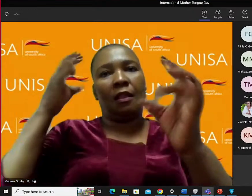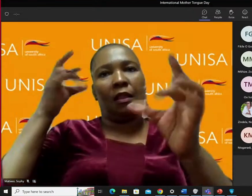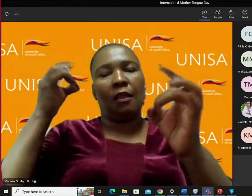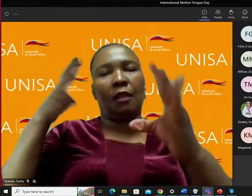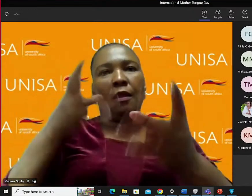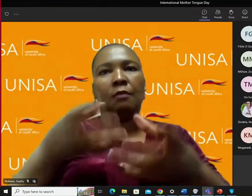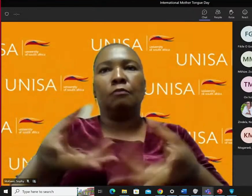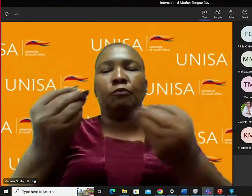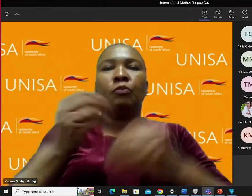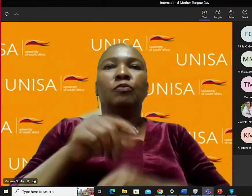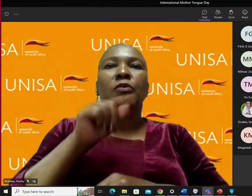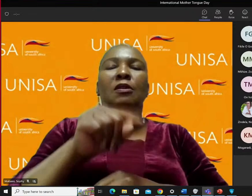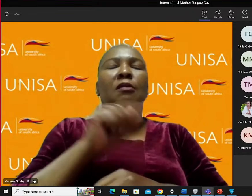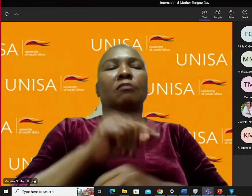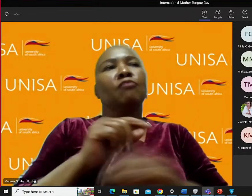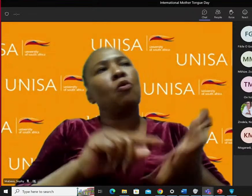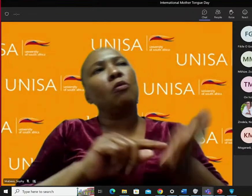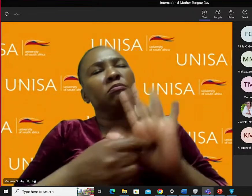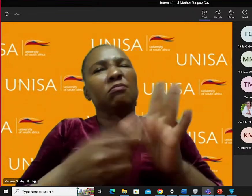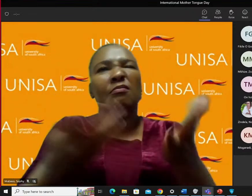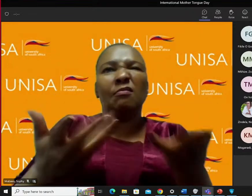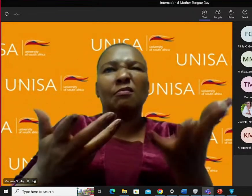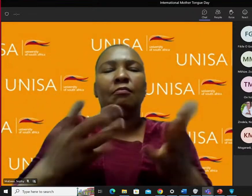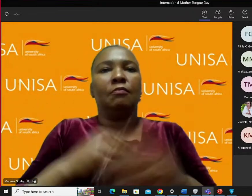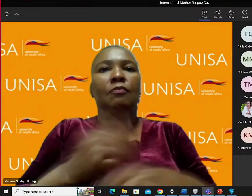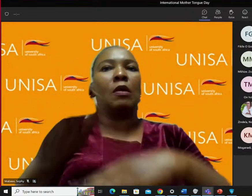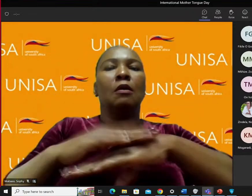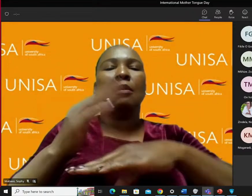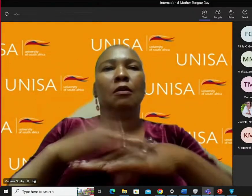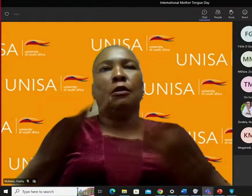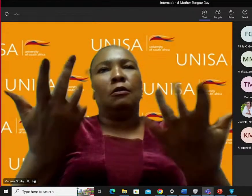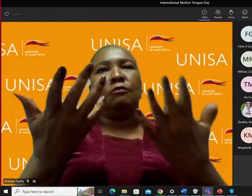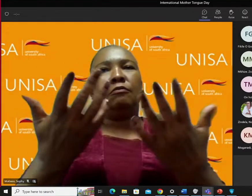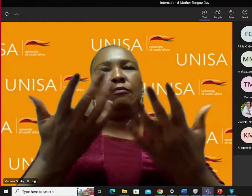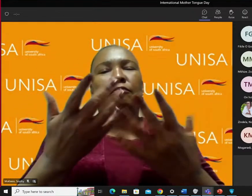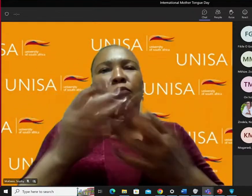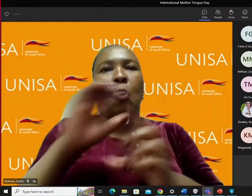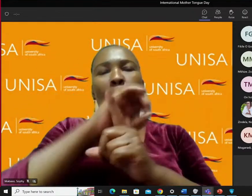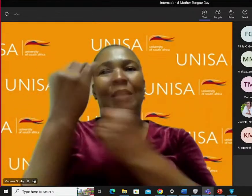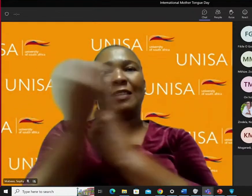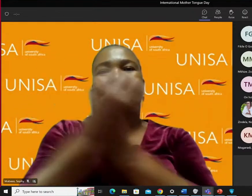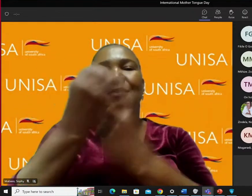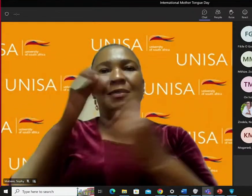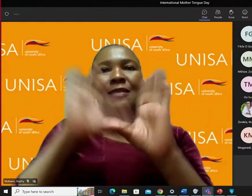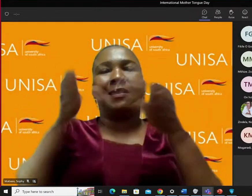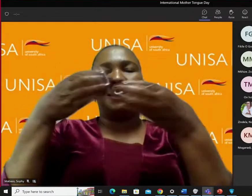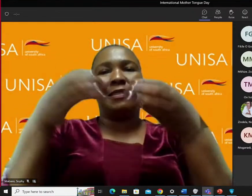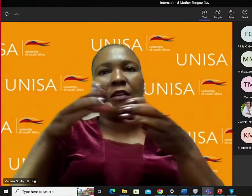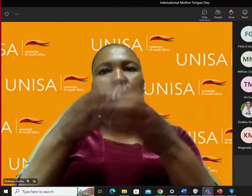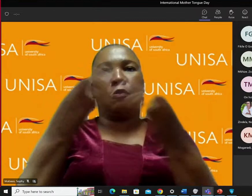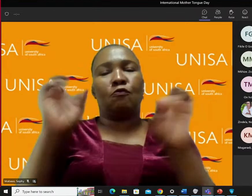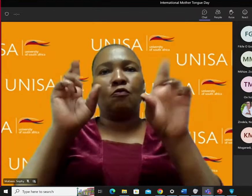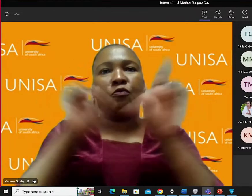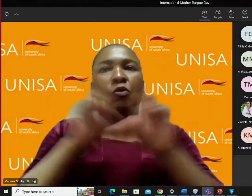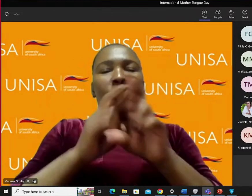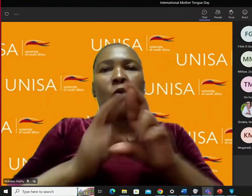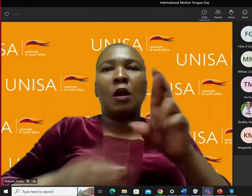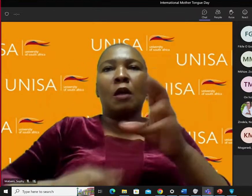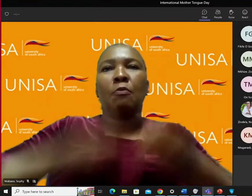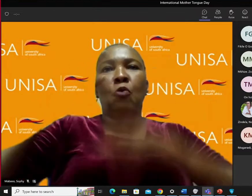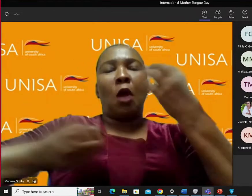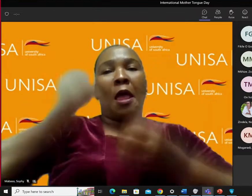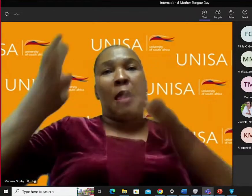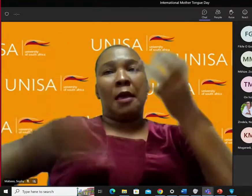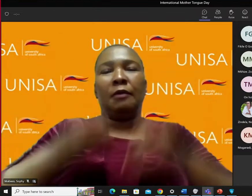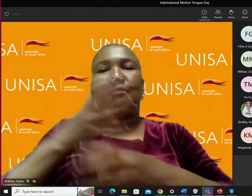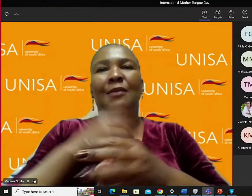for instance, in a more literary oriented classroom where a poem is, for instance, described and